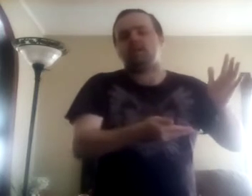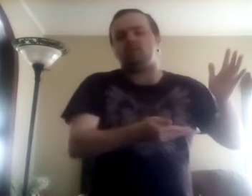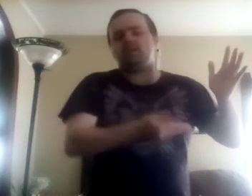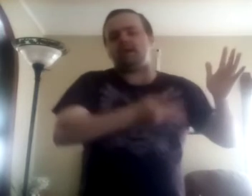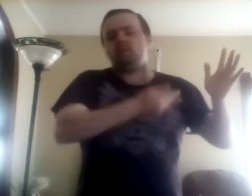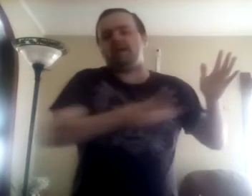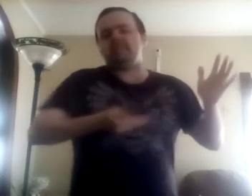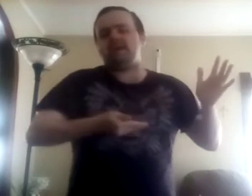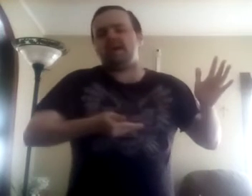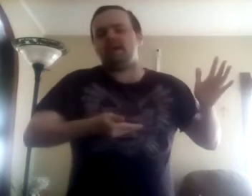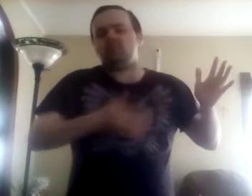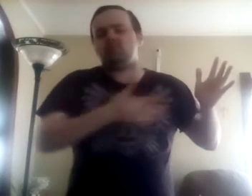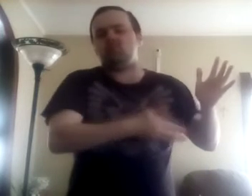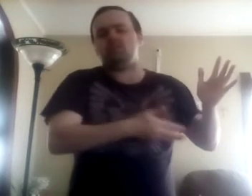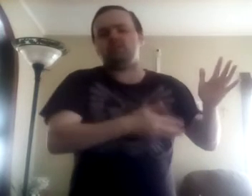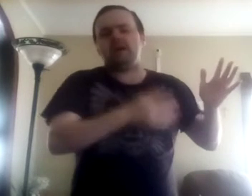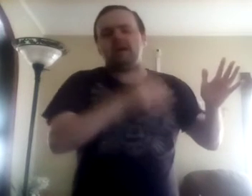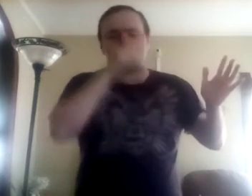We got bad time, good time.